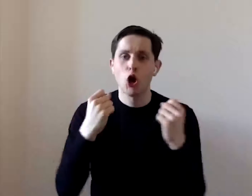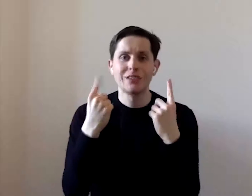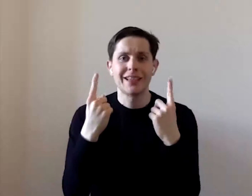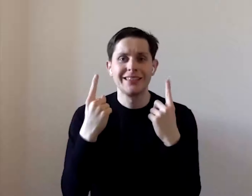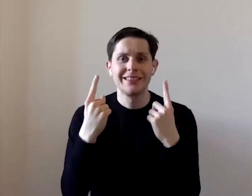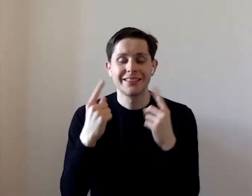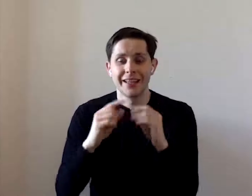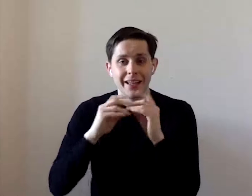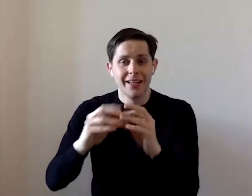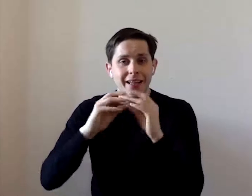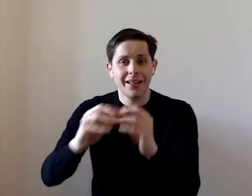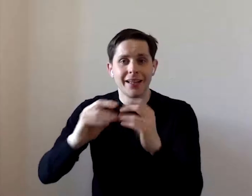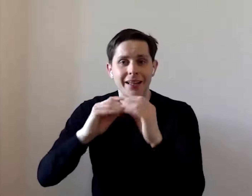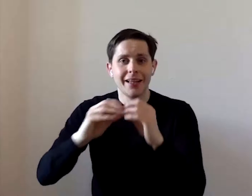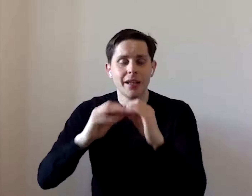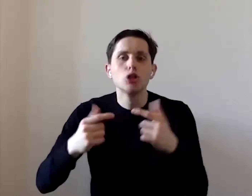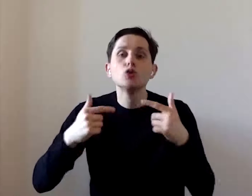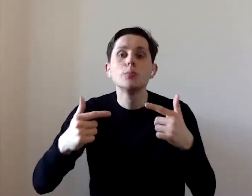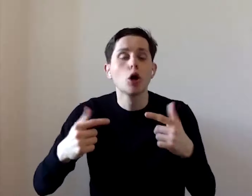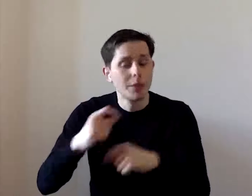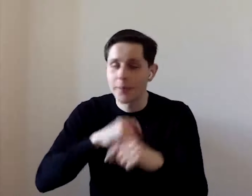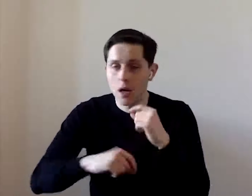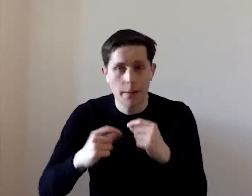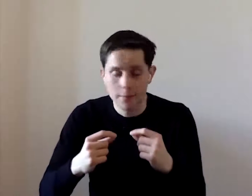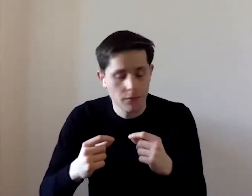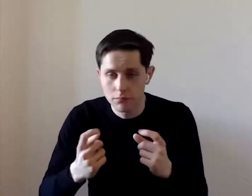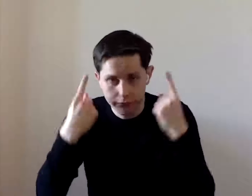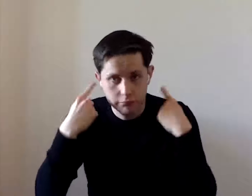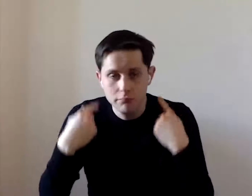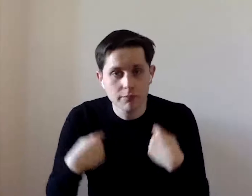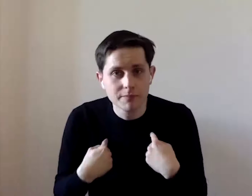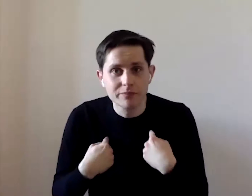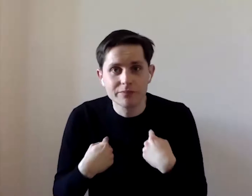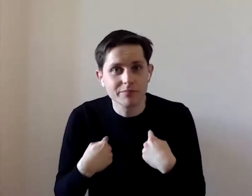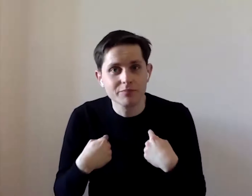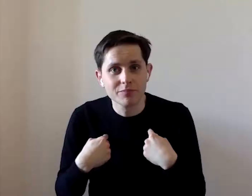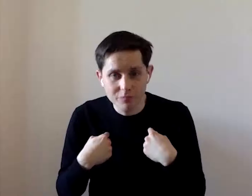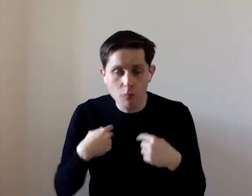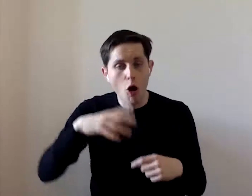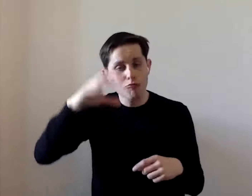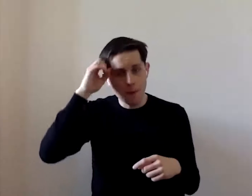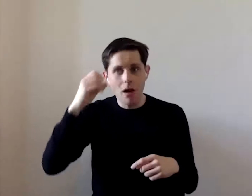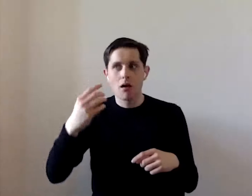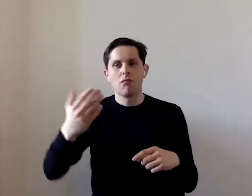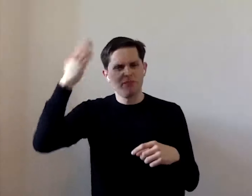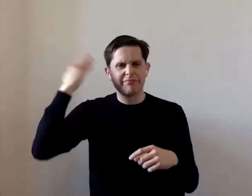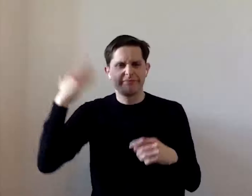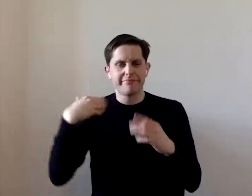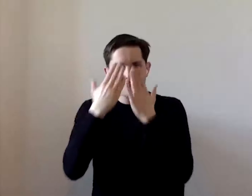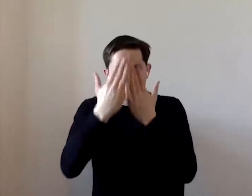to be able to easily and cohesively take in information, and lots of spelling slows down this response. So,